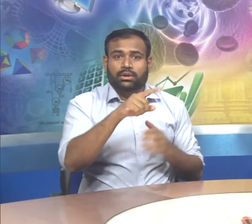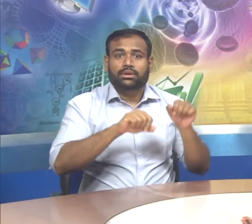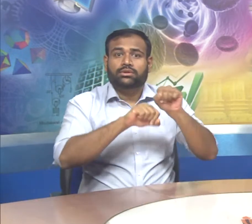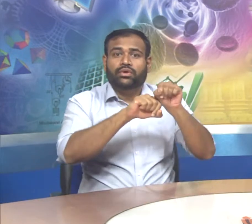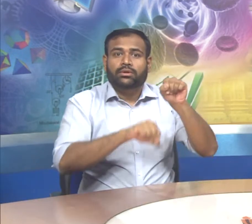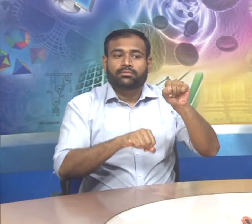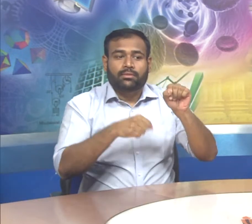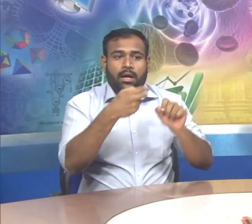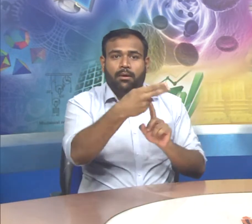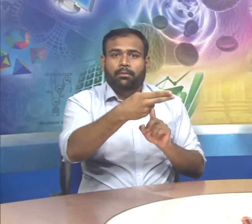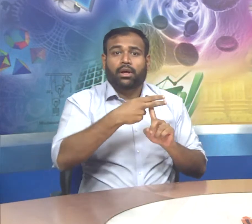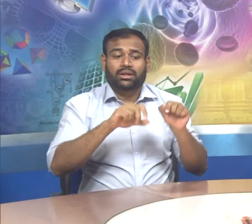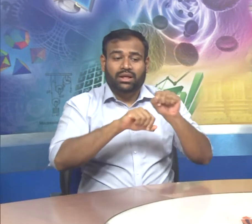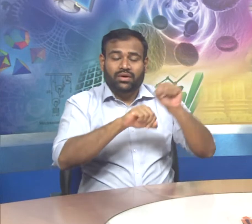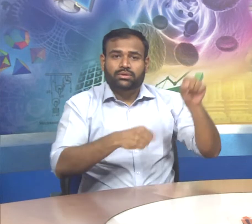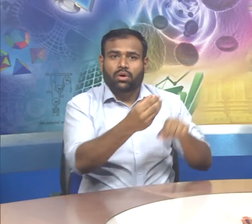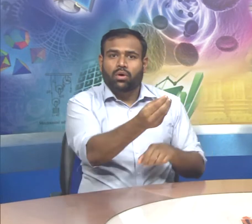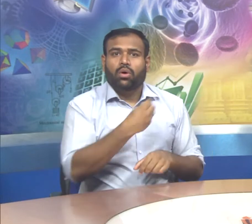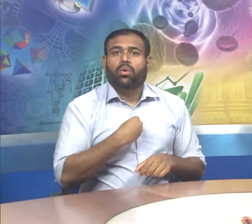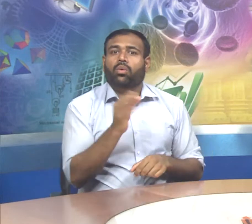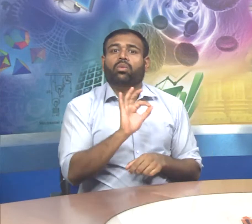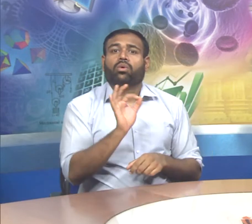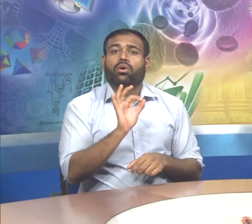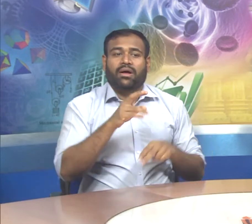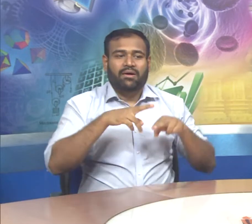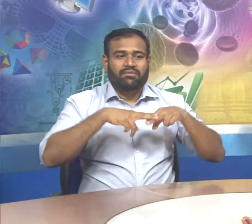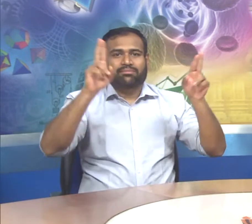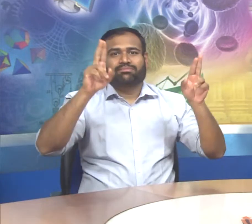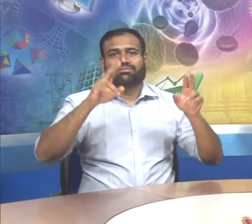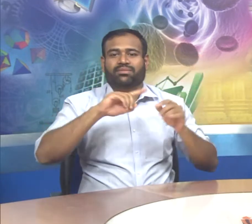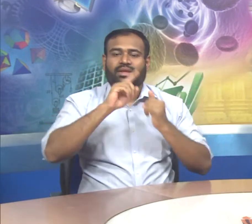and without certificate from the High Court.